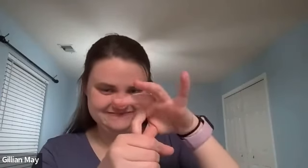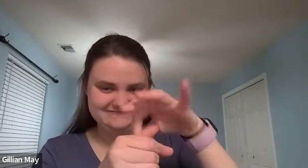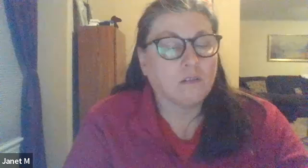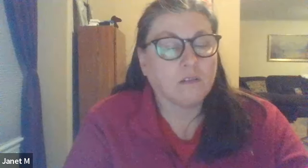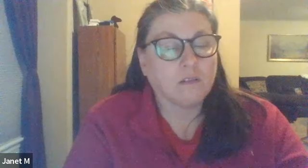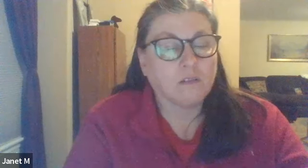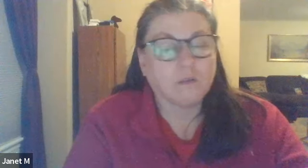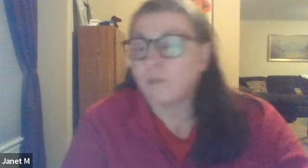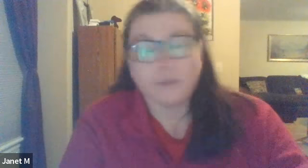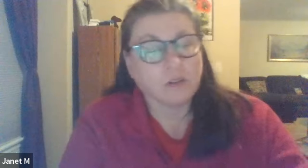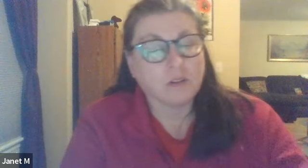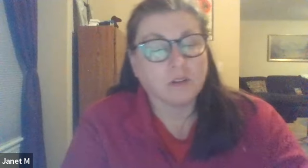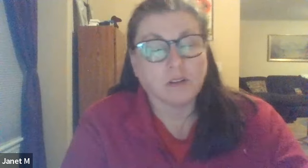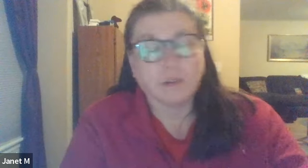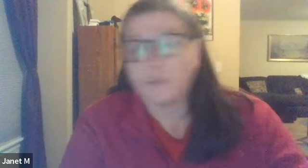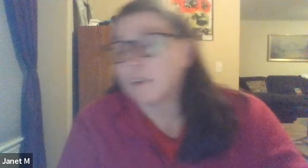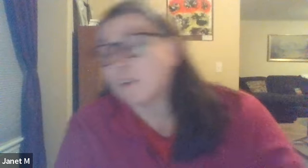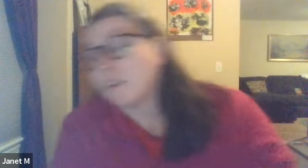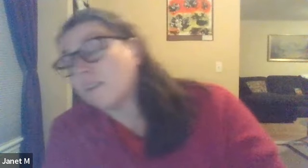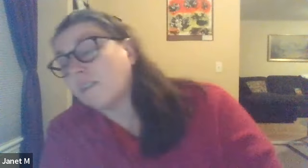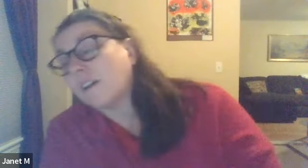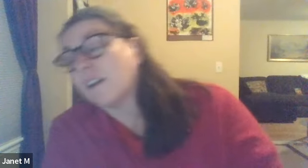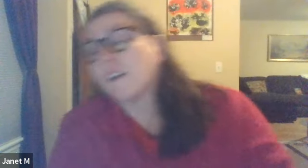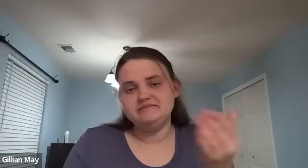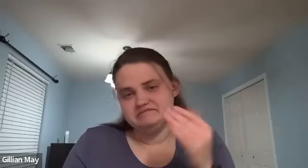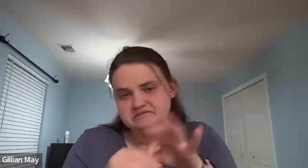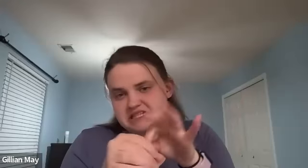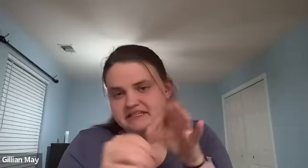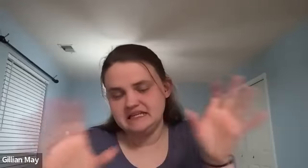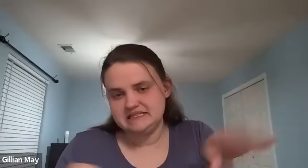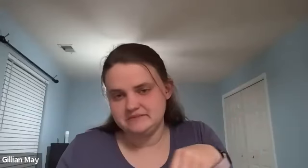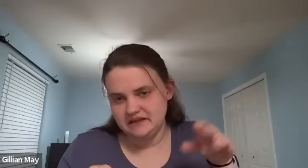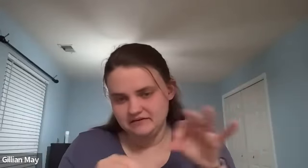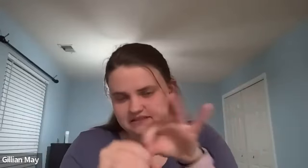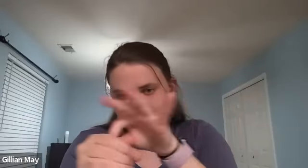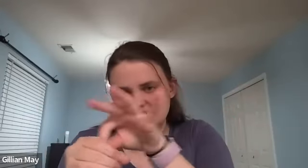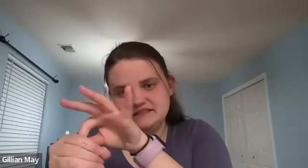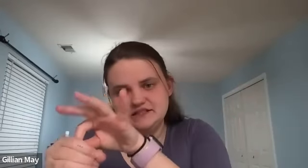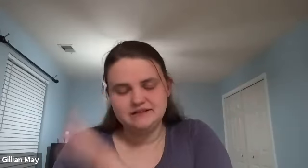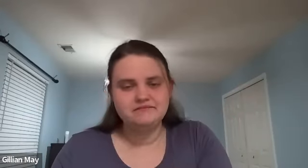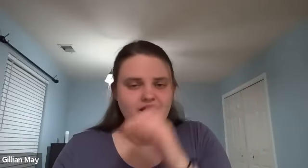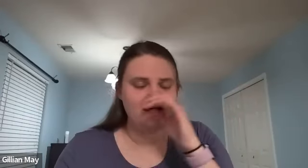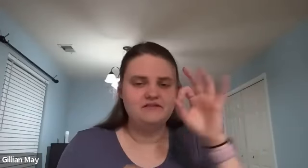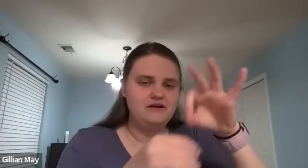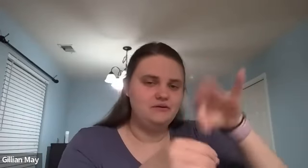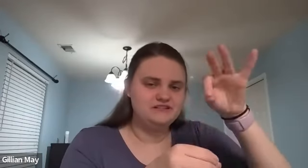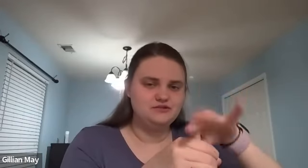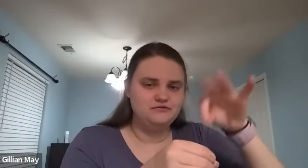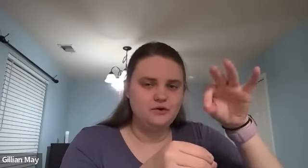Oh. Sweet tea. Okay. Tea's accepted, obviously, because this is tea. I love how I always do vote,